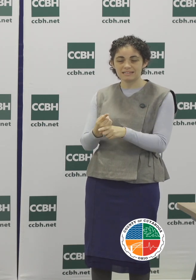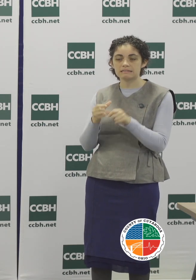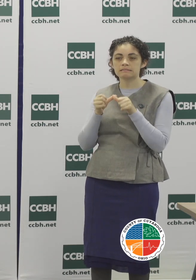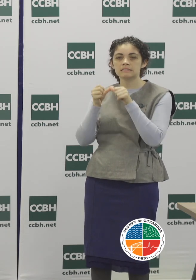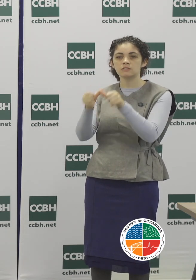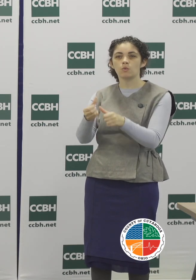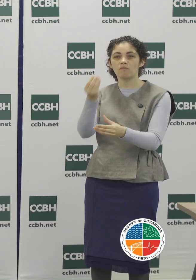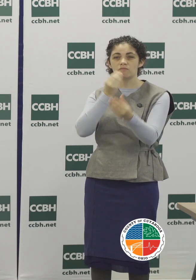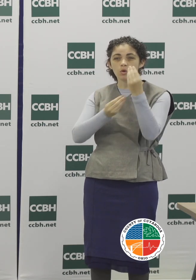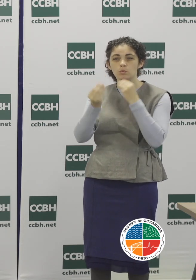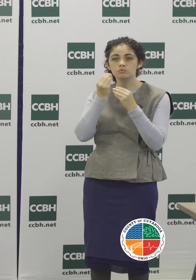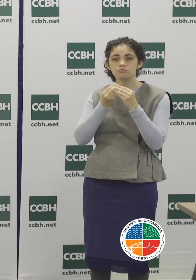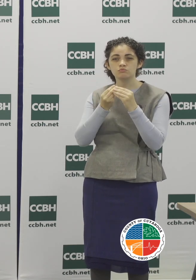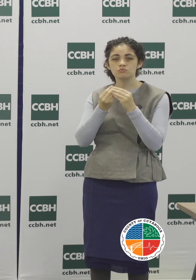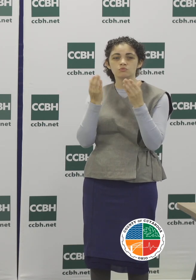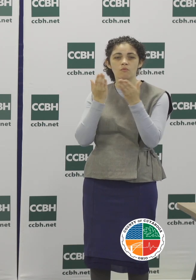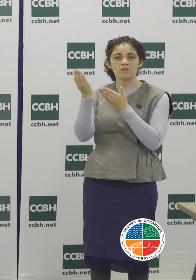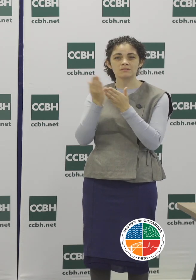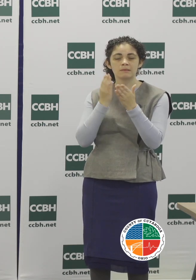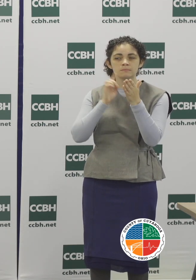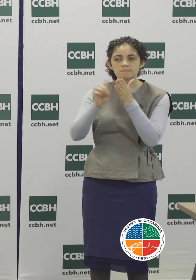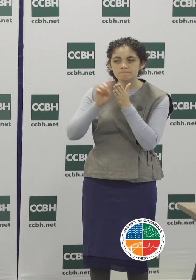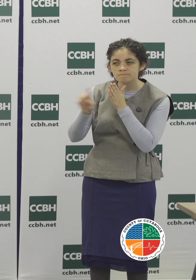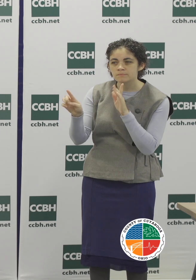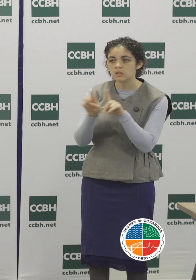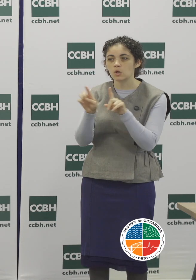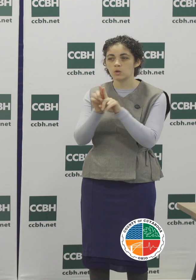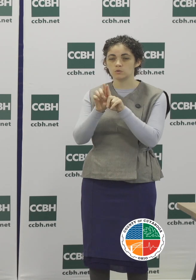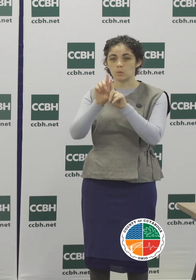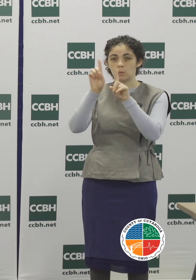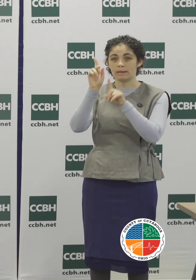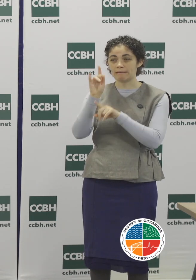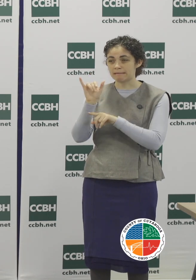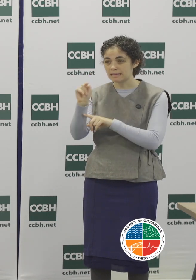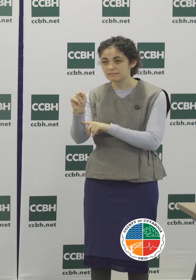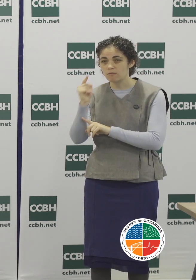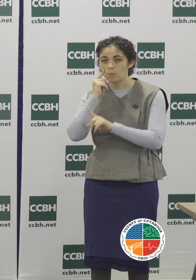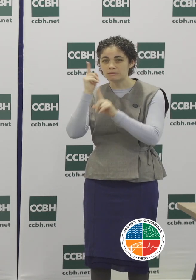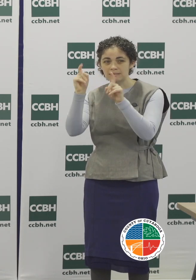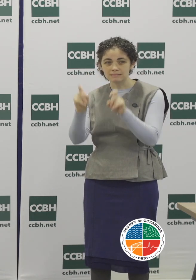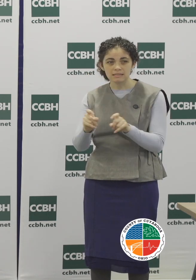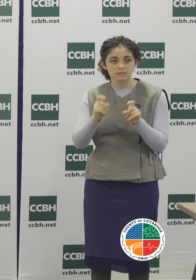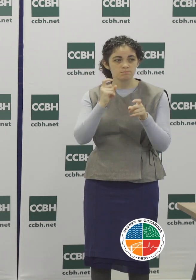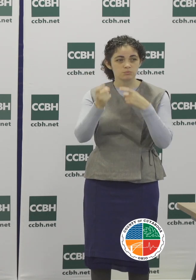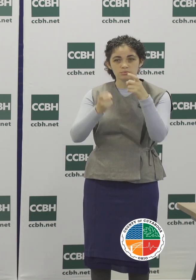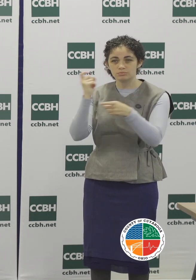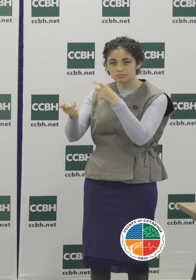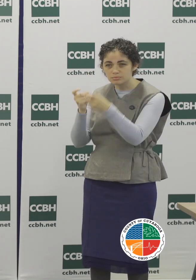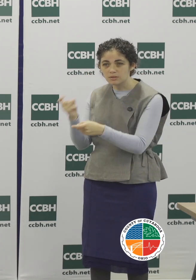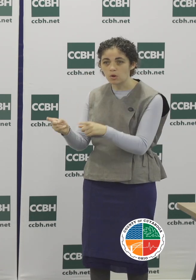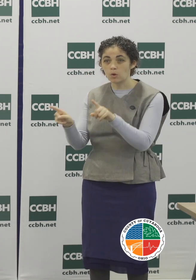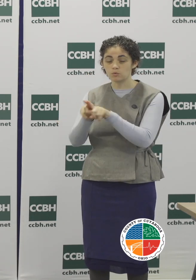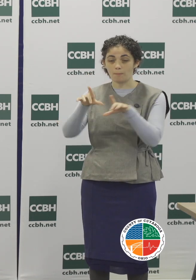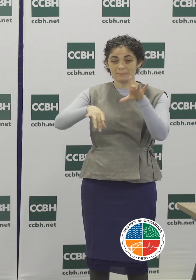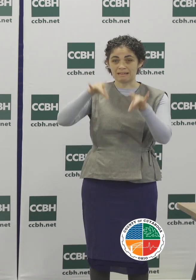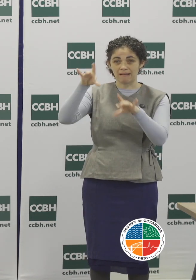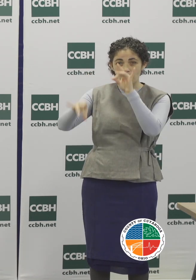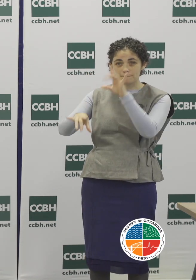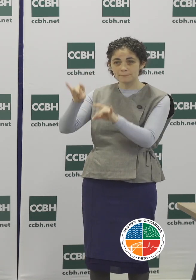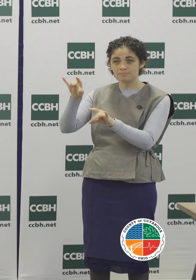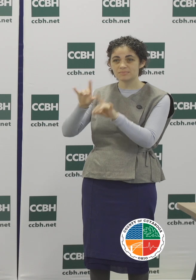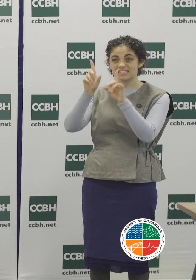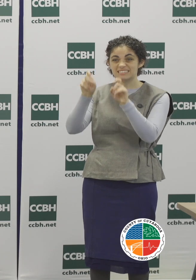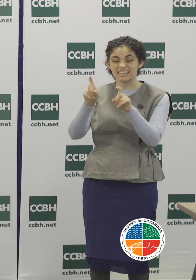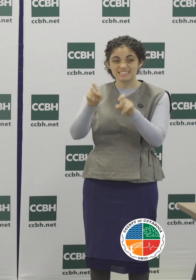continuing food service inspections. They're shuttling test kits from place to place. They're picking up